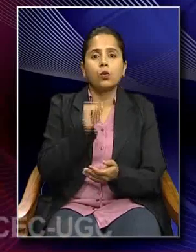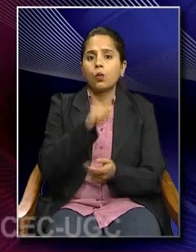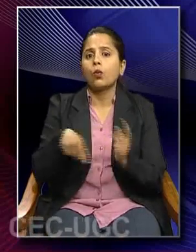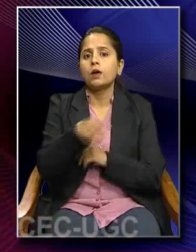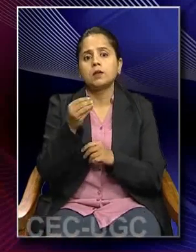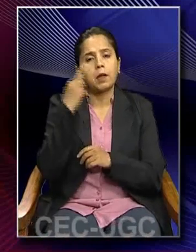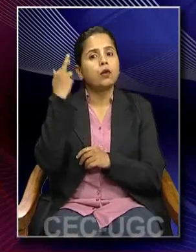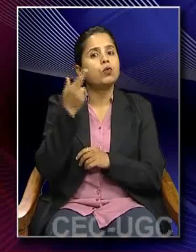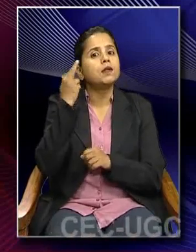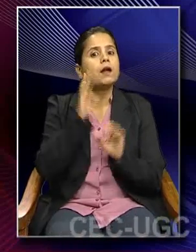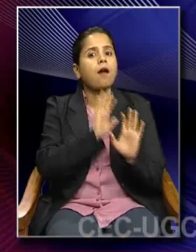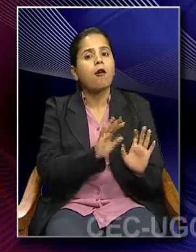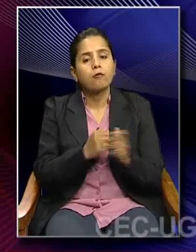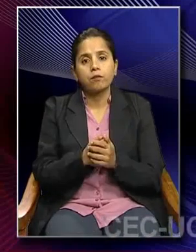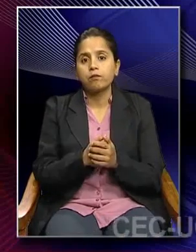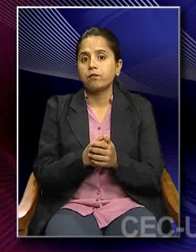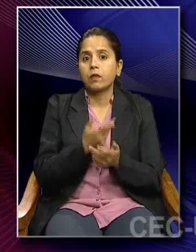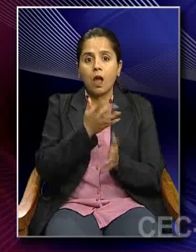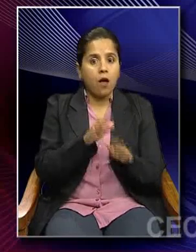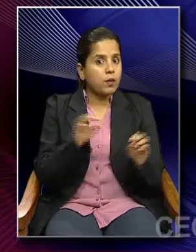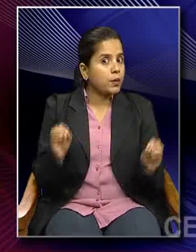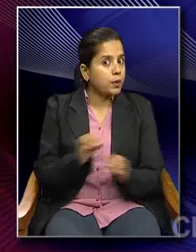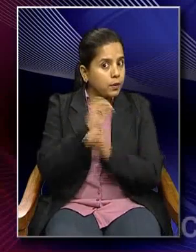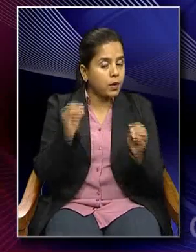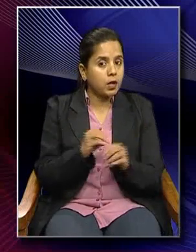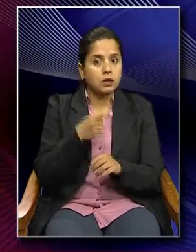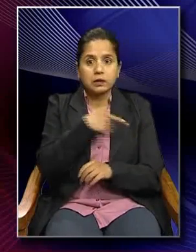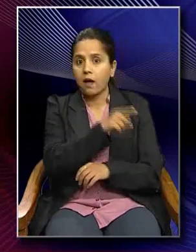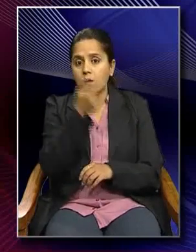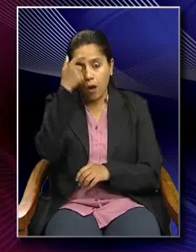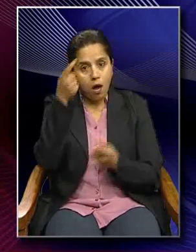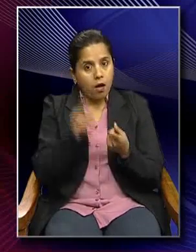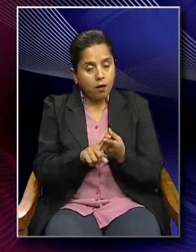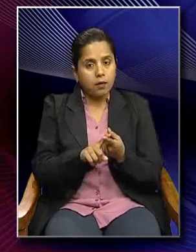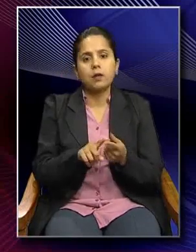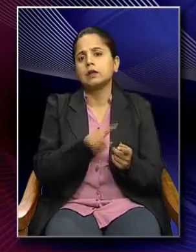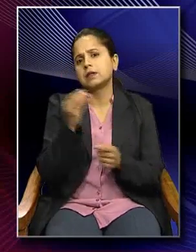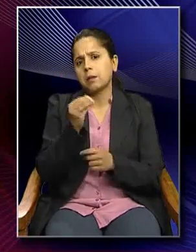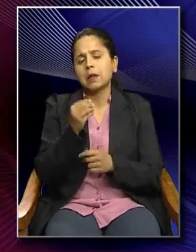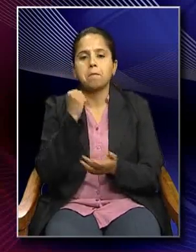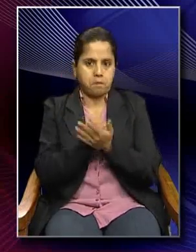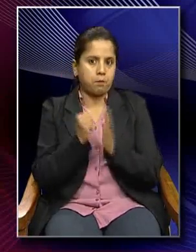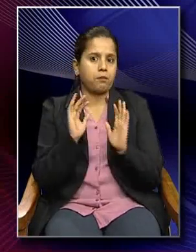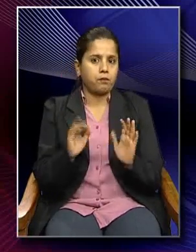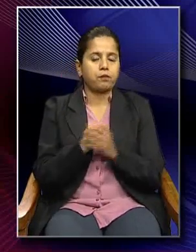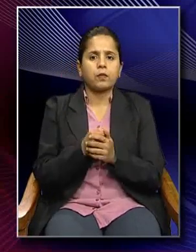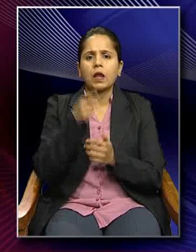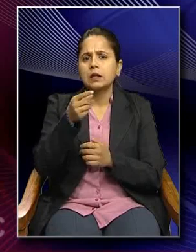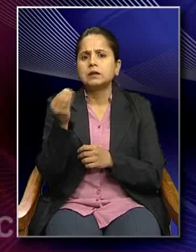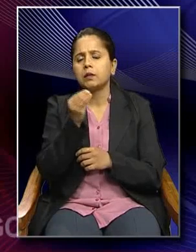certain cause, and as it cannot cause itself, so there has to be something. Now, what is that